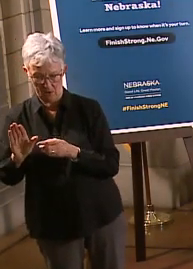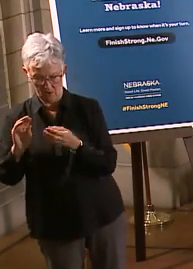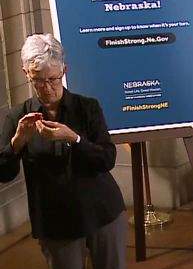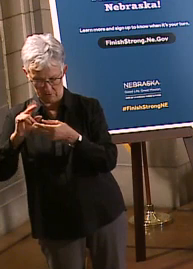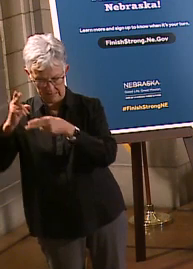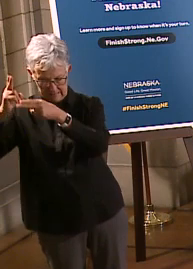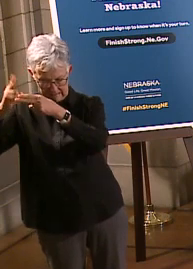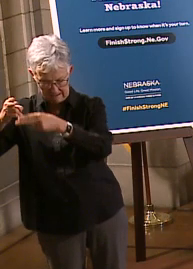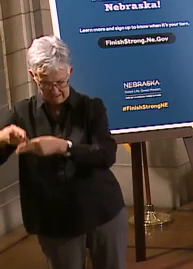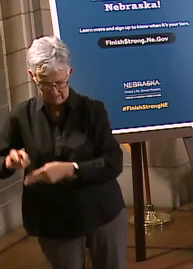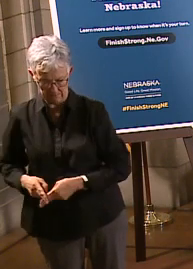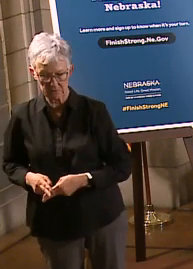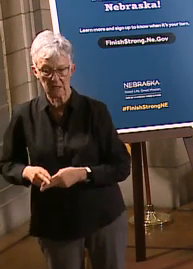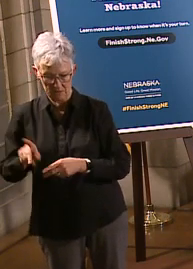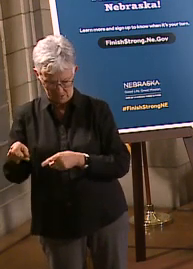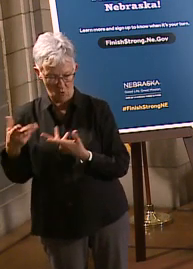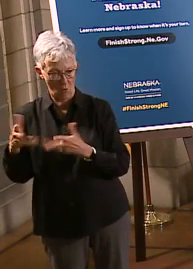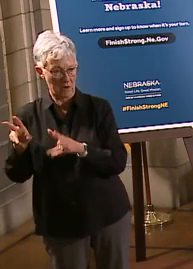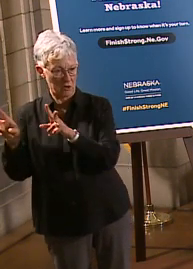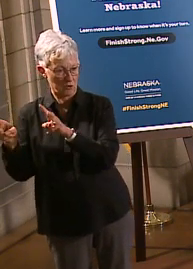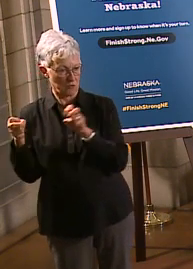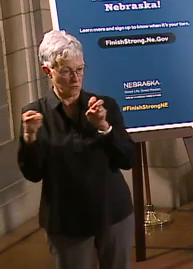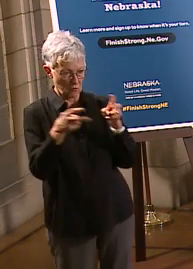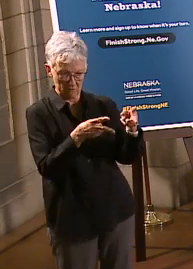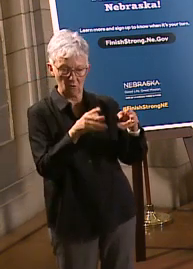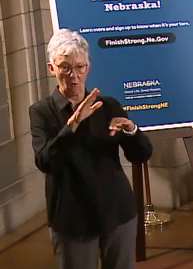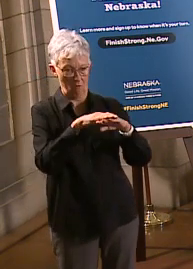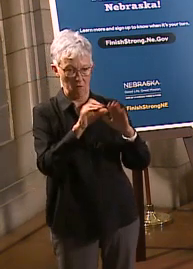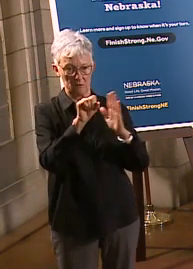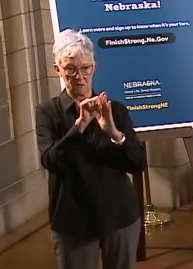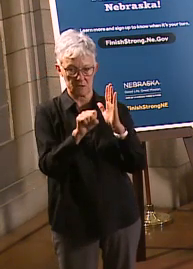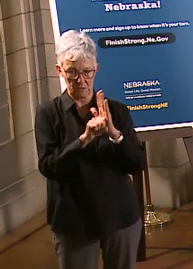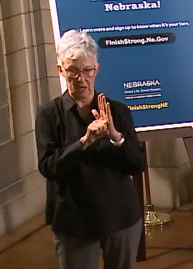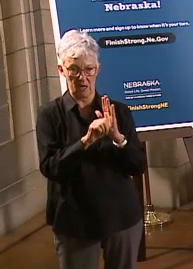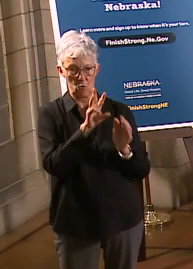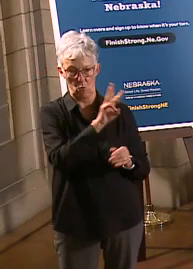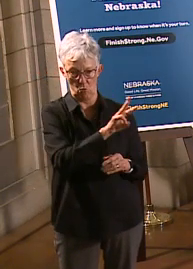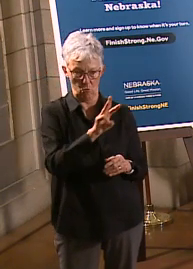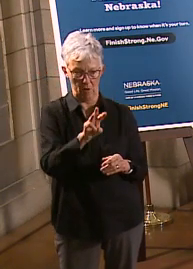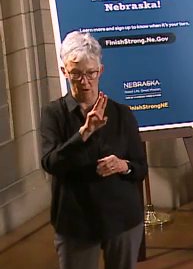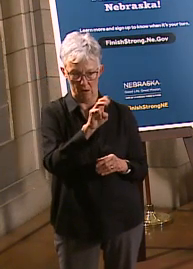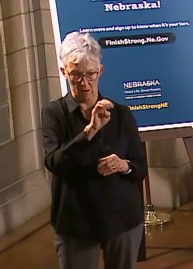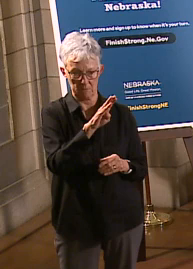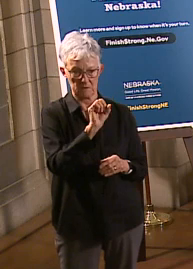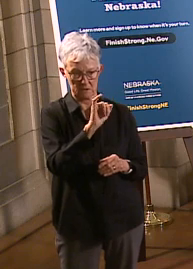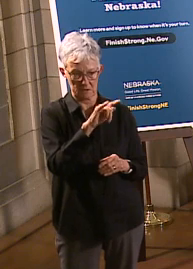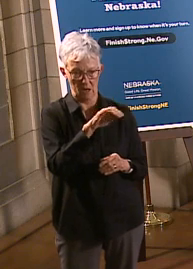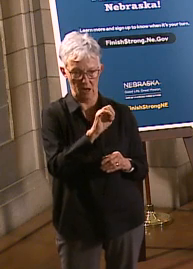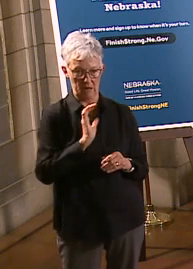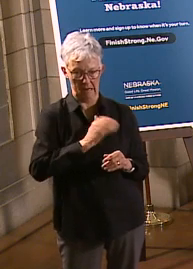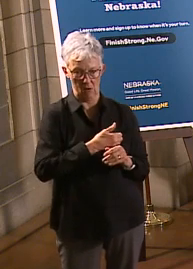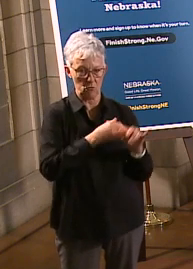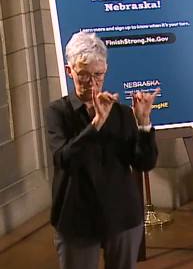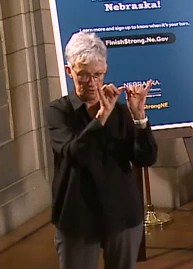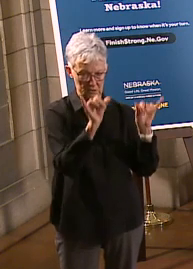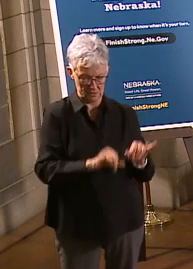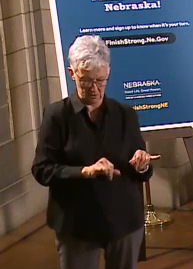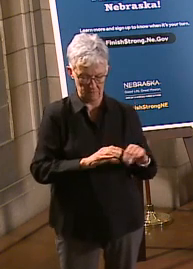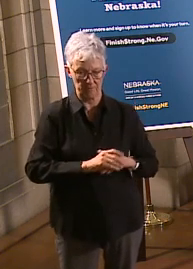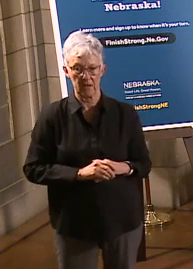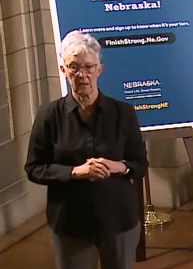be worried that we were losing any registrations. We're absolutely not. But in the course of this transaction or